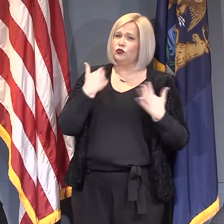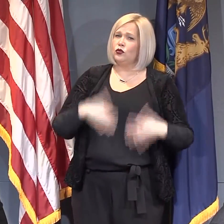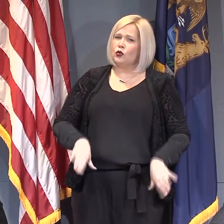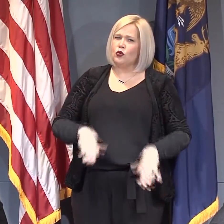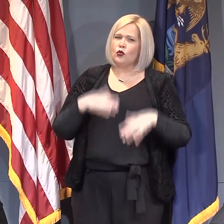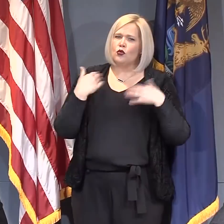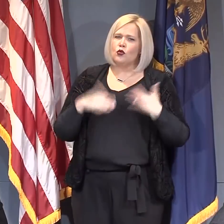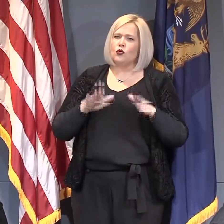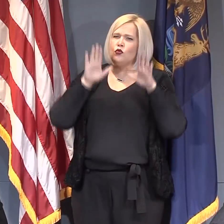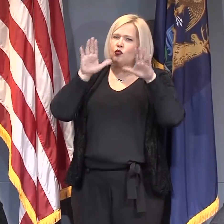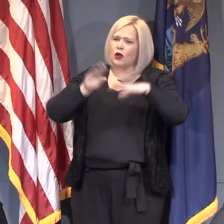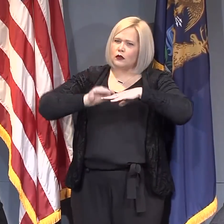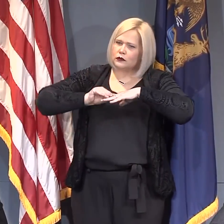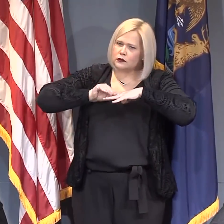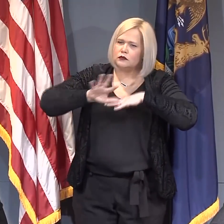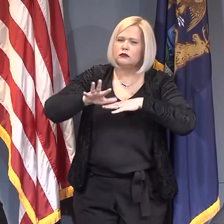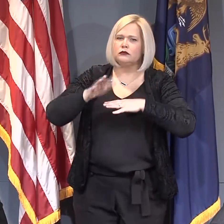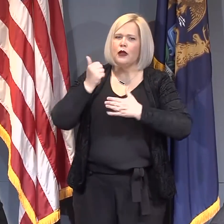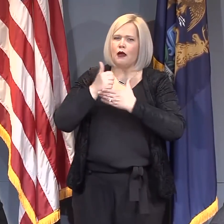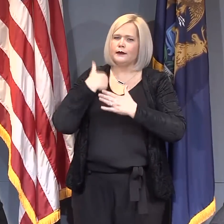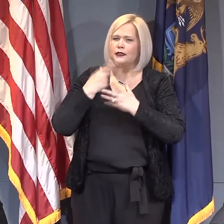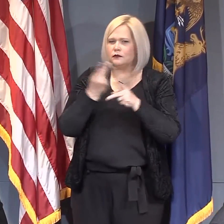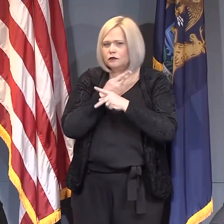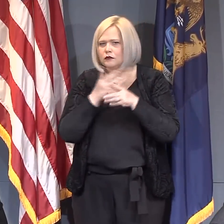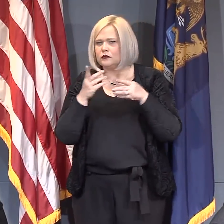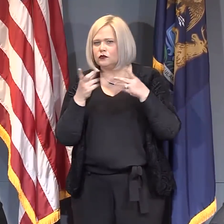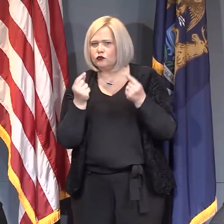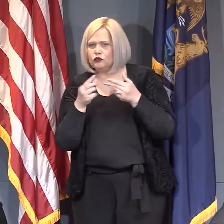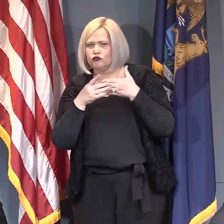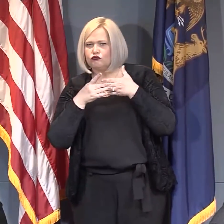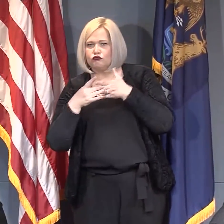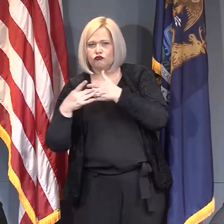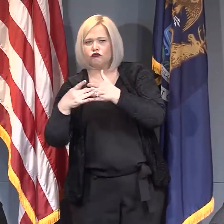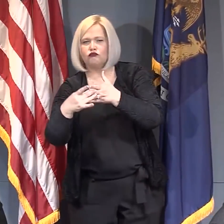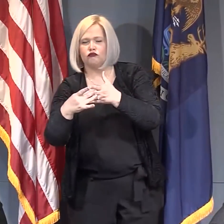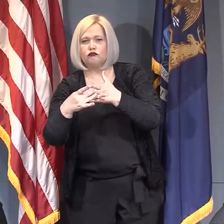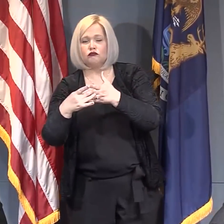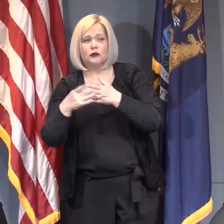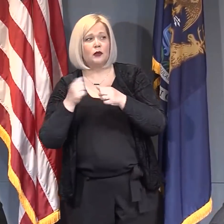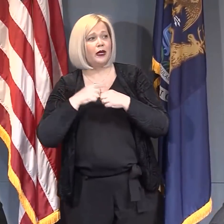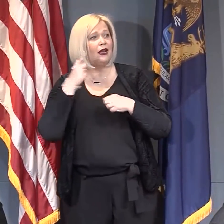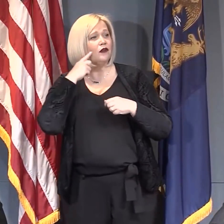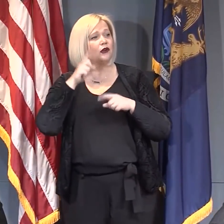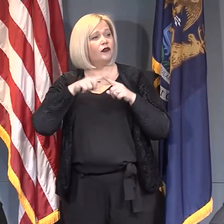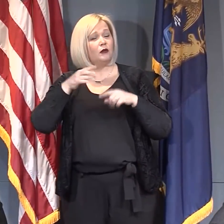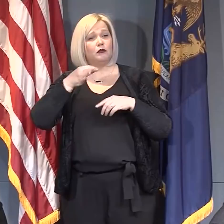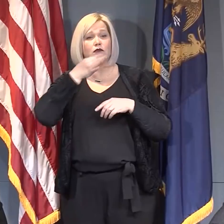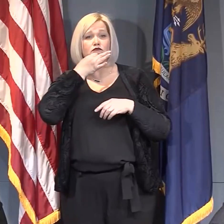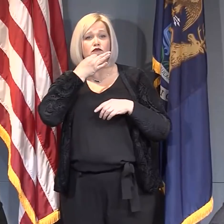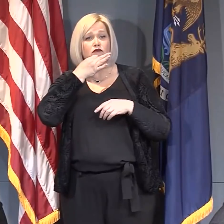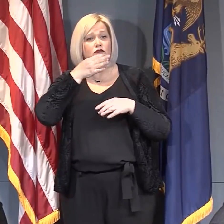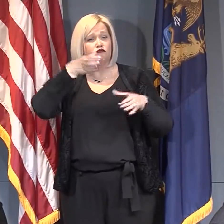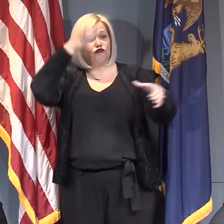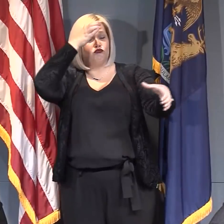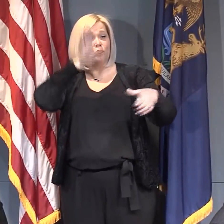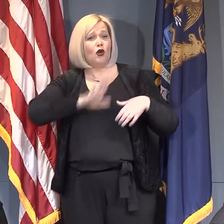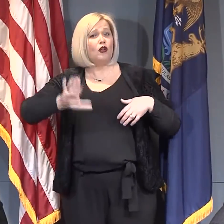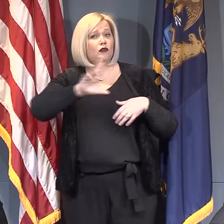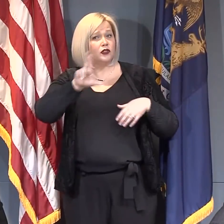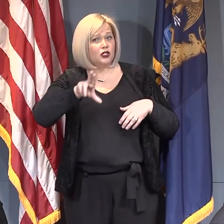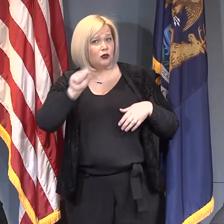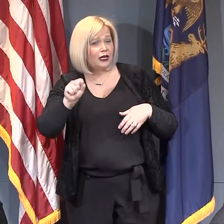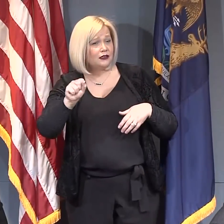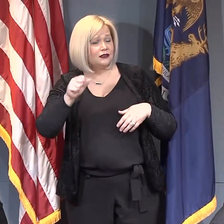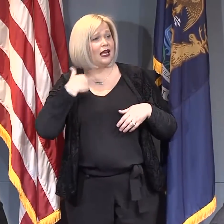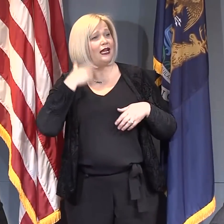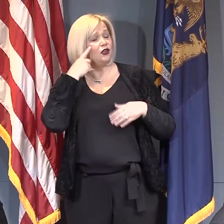us plot our path forward. But, you know, I've listened to a lot of experts across the country, and I know we are doing the right thing, and what we're doing is